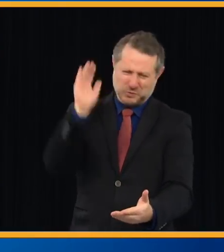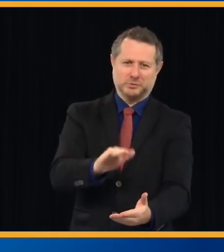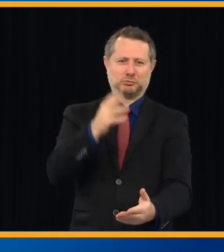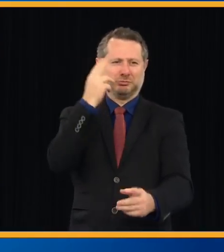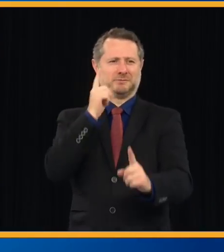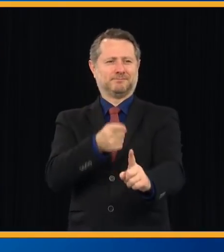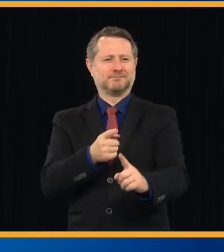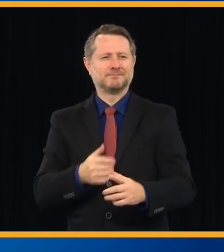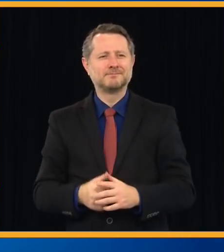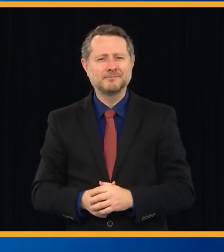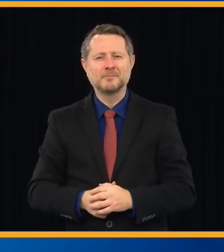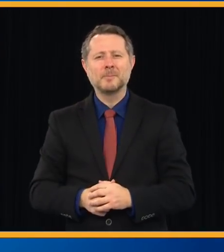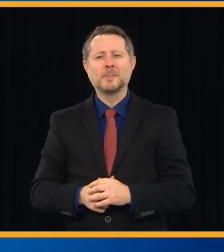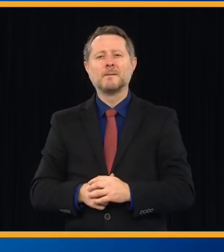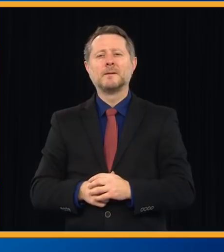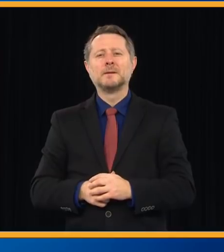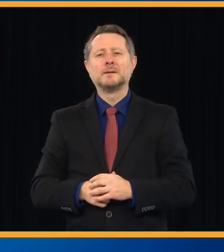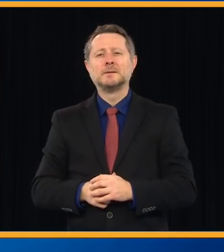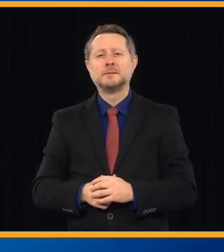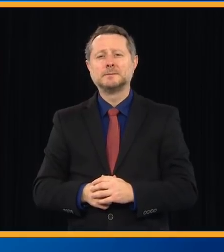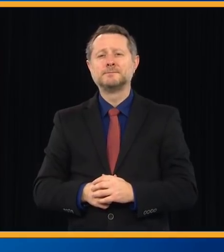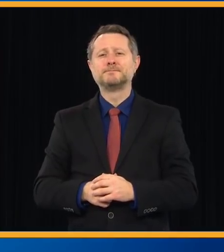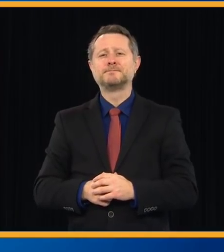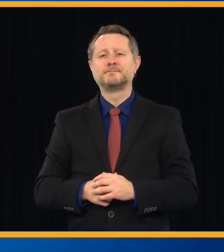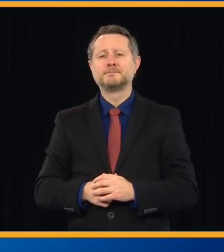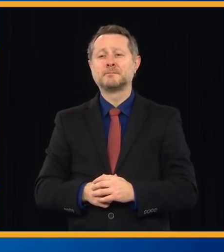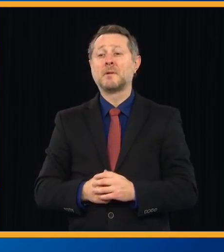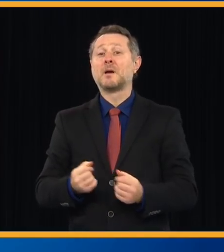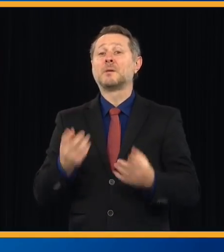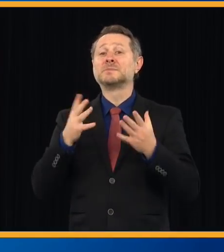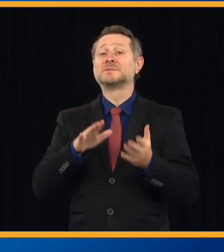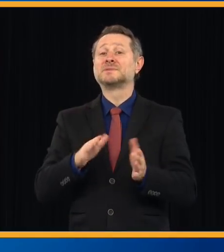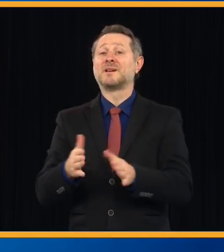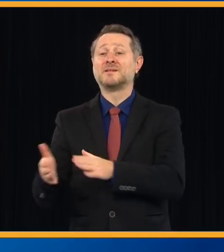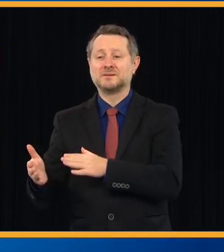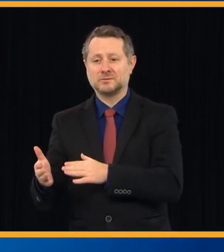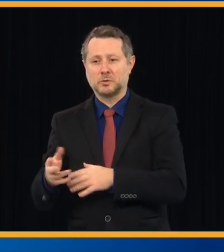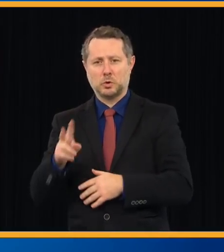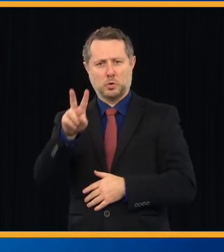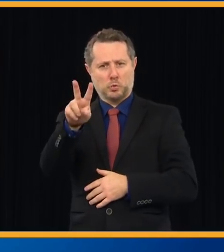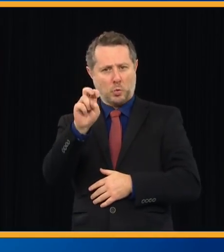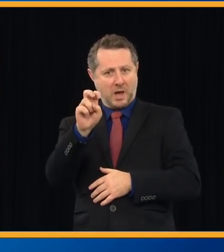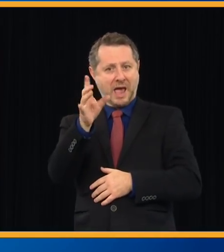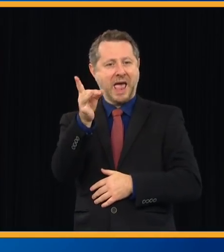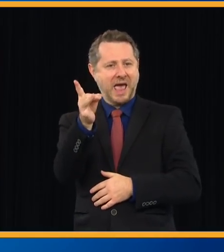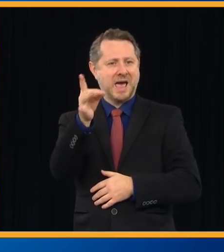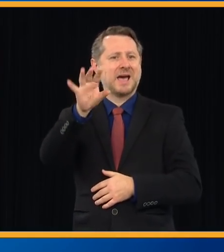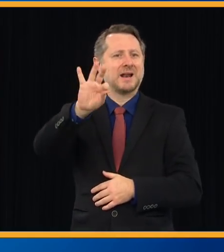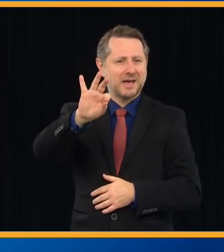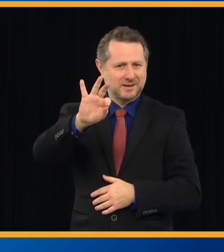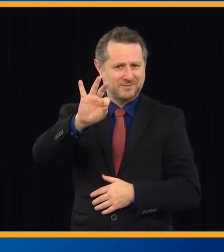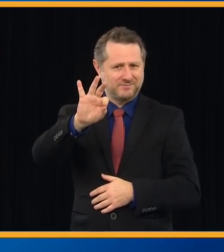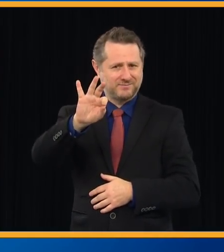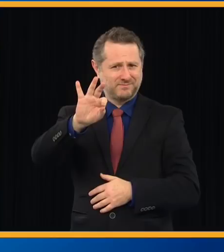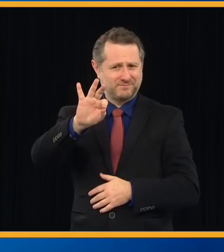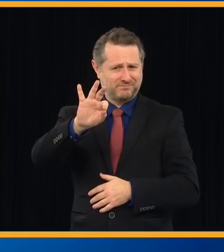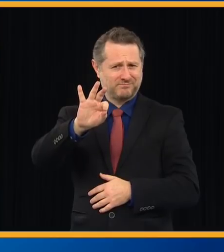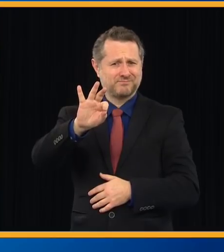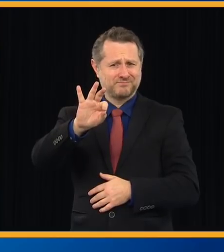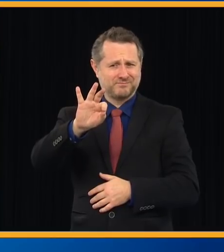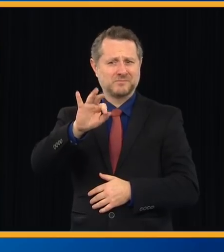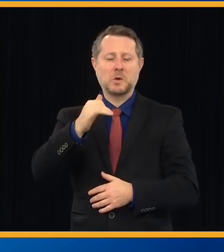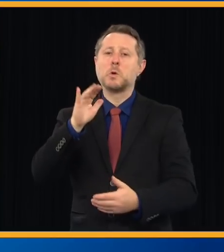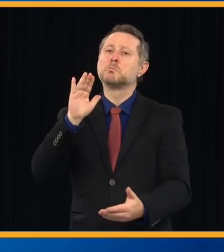1,000 cases per day. The number of deaths, 289, lower than it has been,